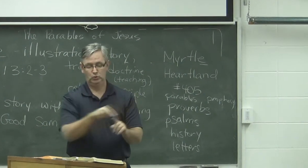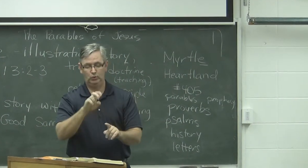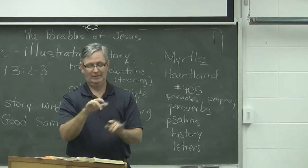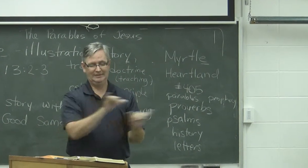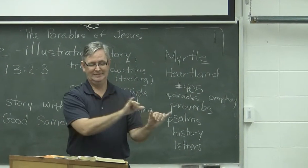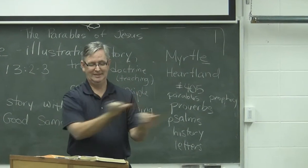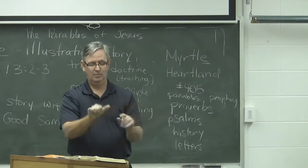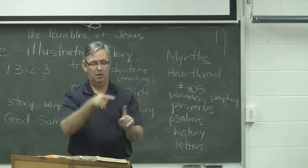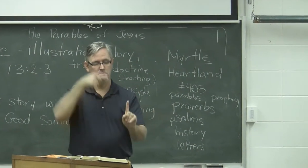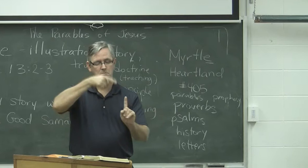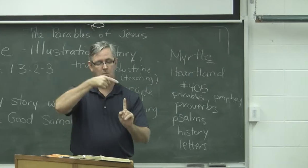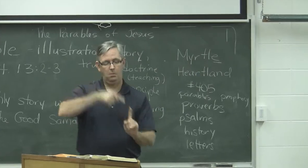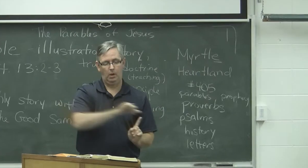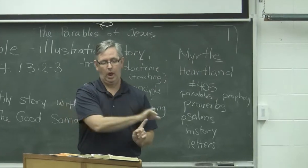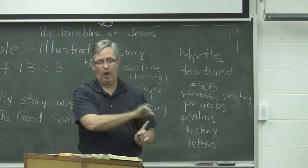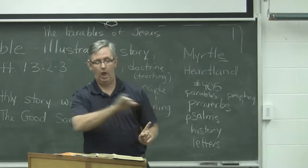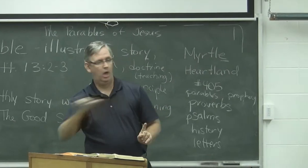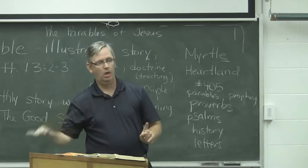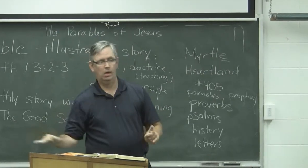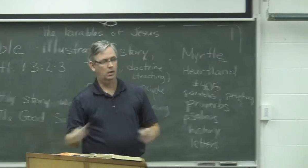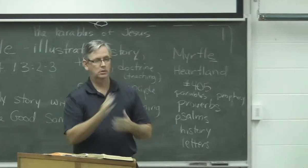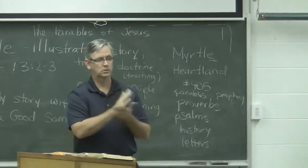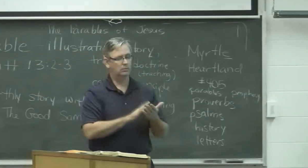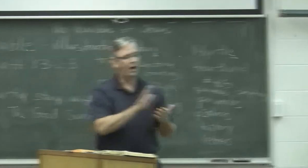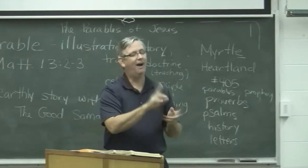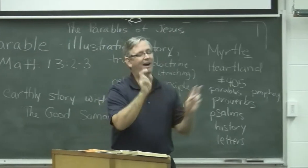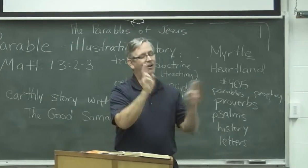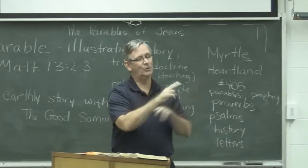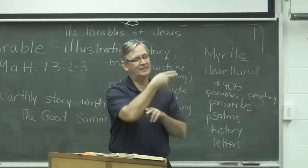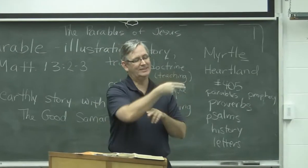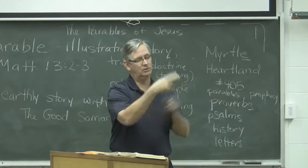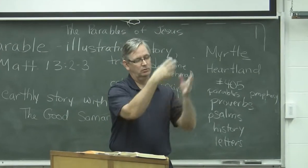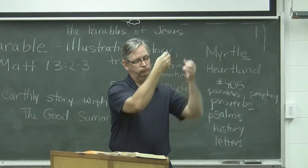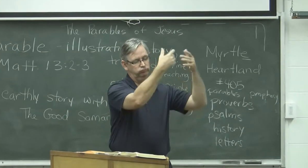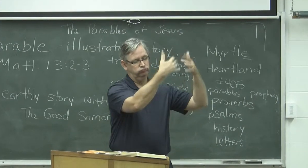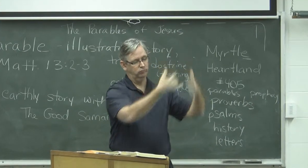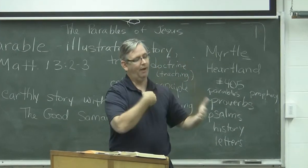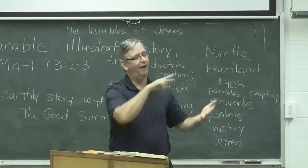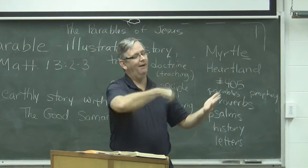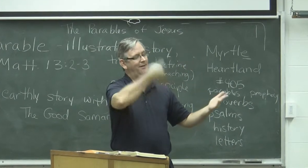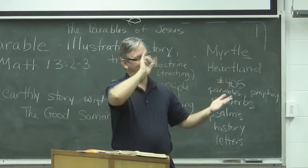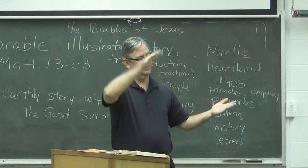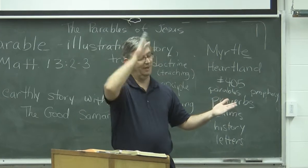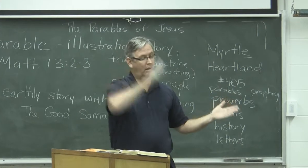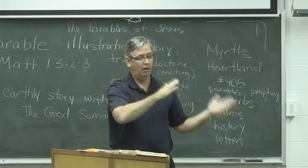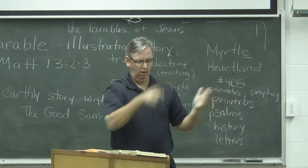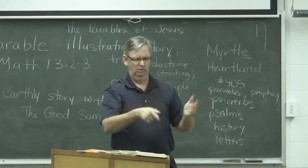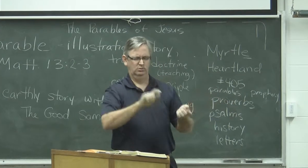In Genesis through Revelation, there's several points that are not always similar. There's different things going